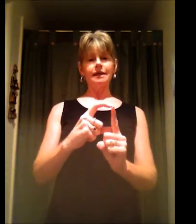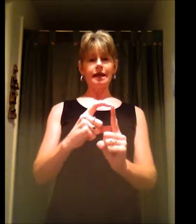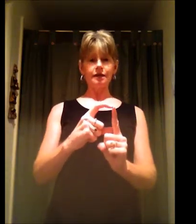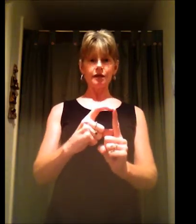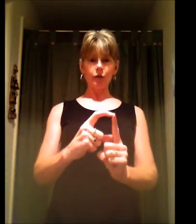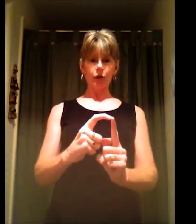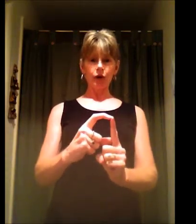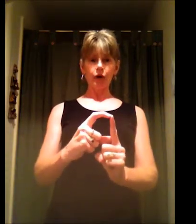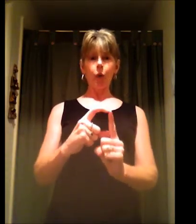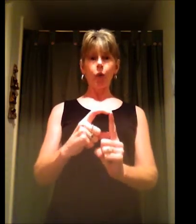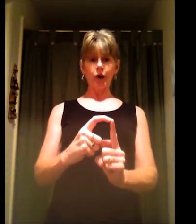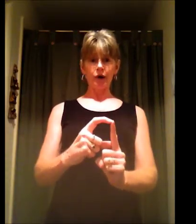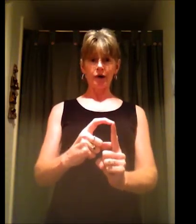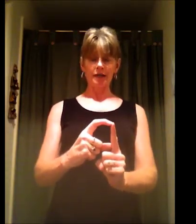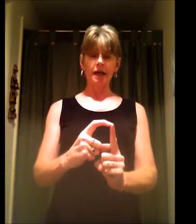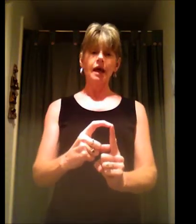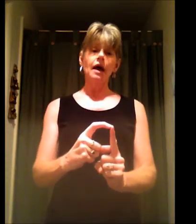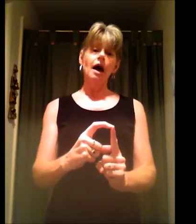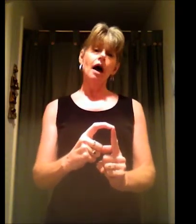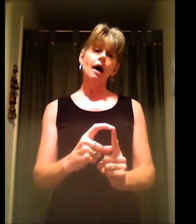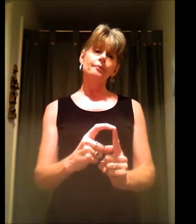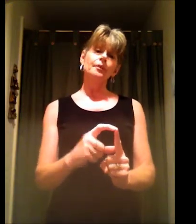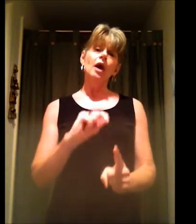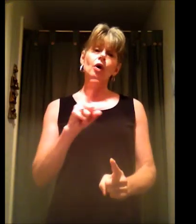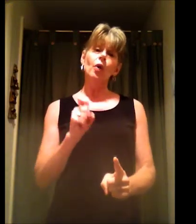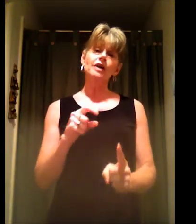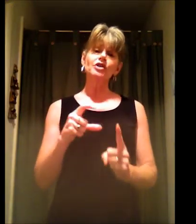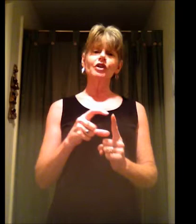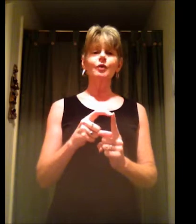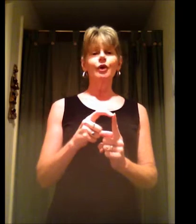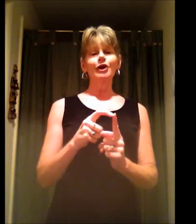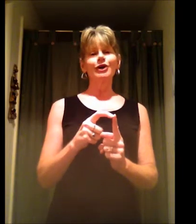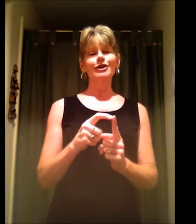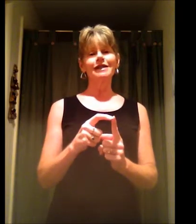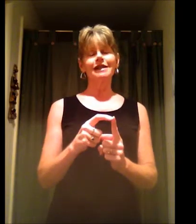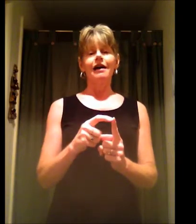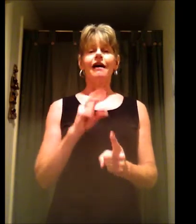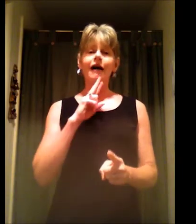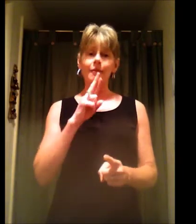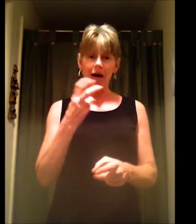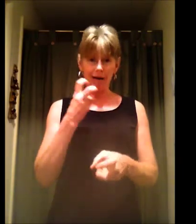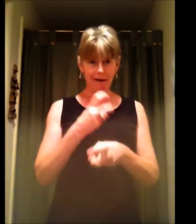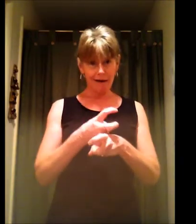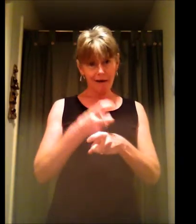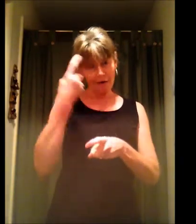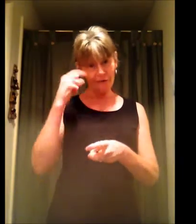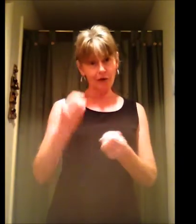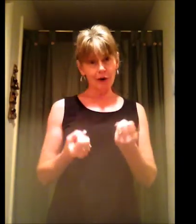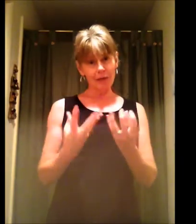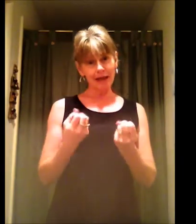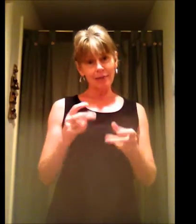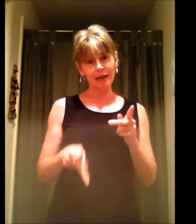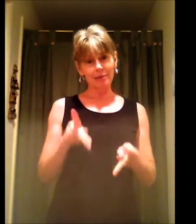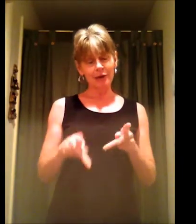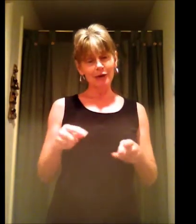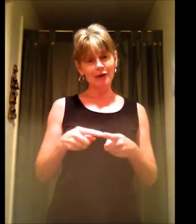the end of the word word. Question words are hard for many people